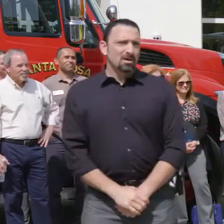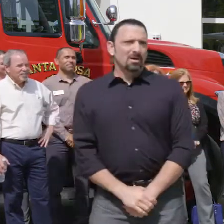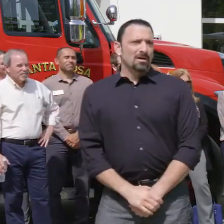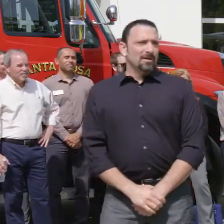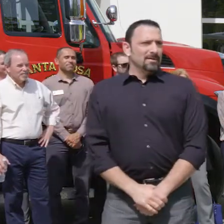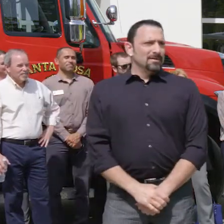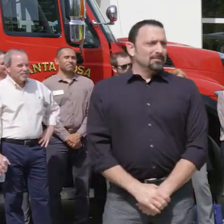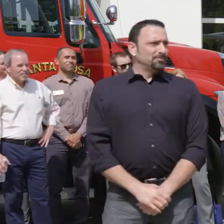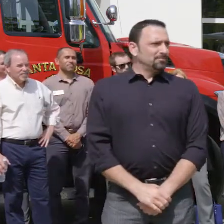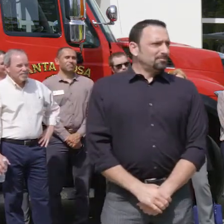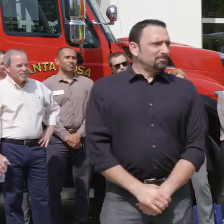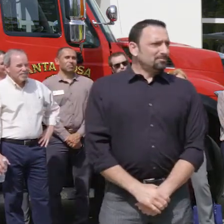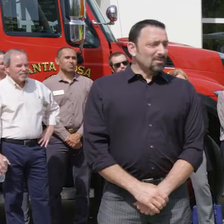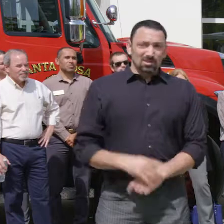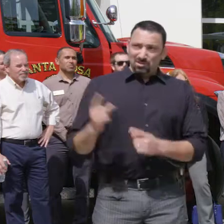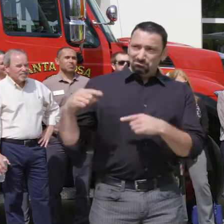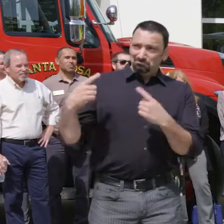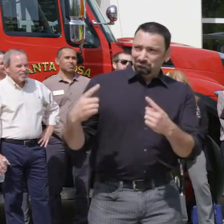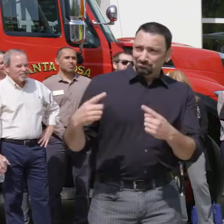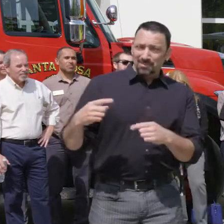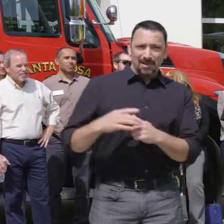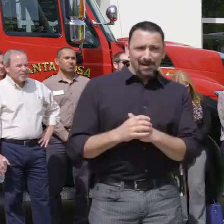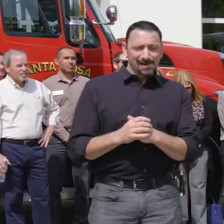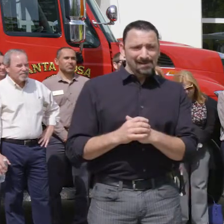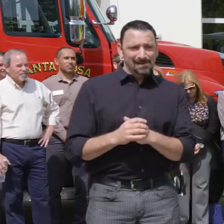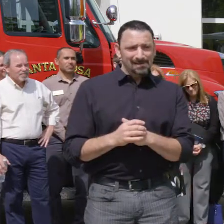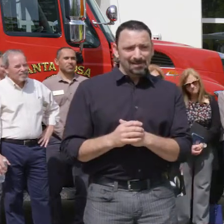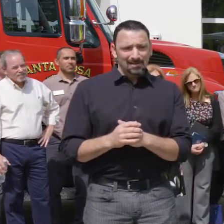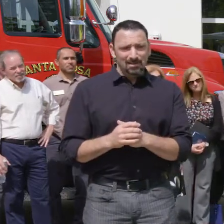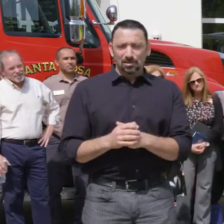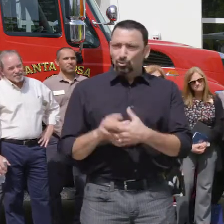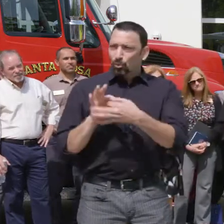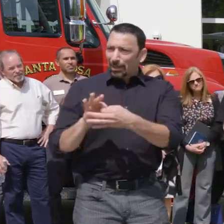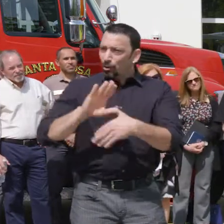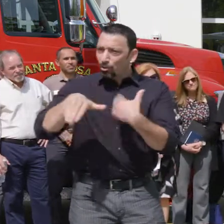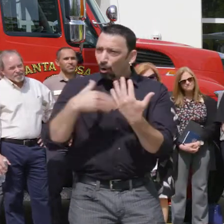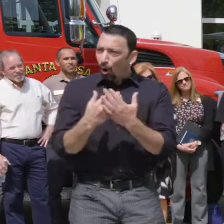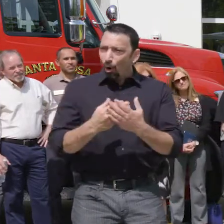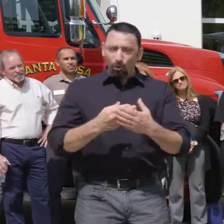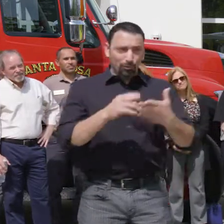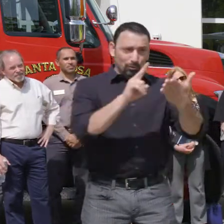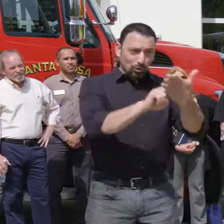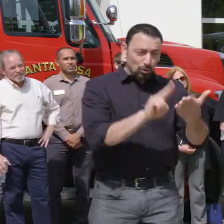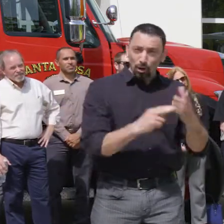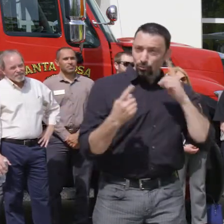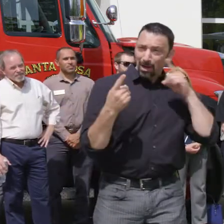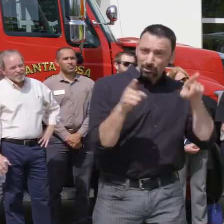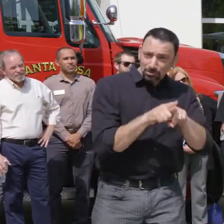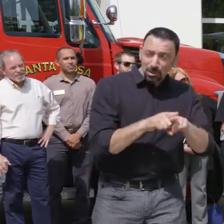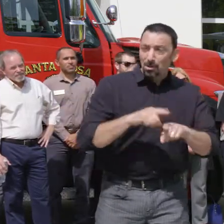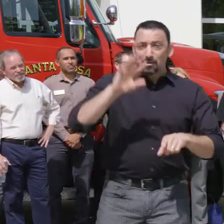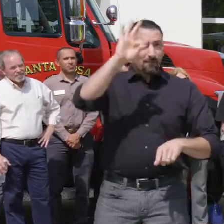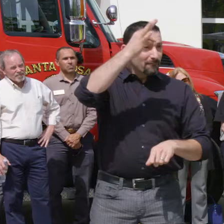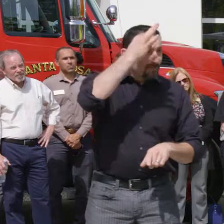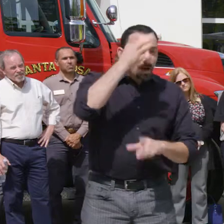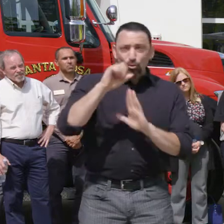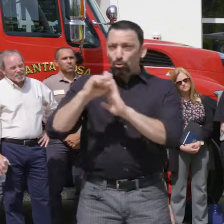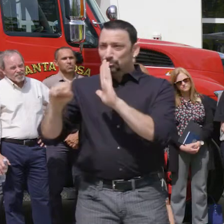So right now, based on the contracts that have been let, both at the federal and state